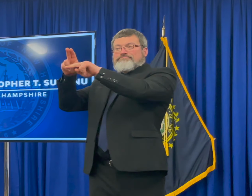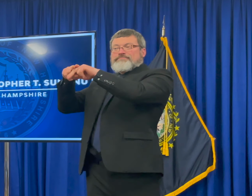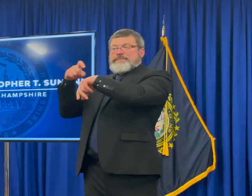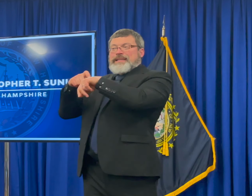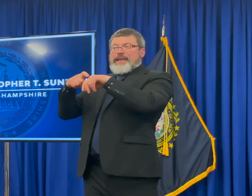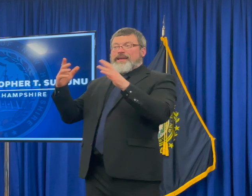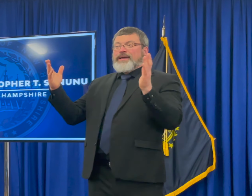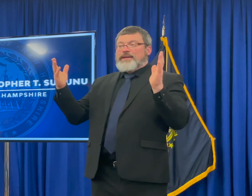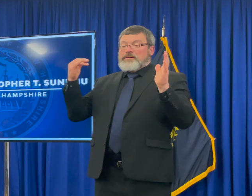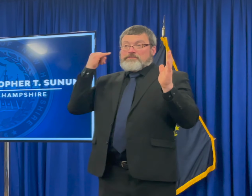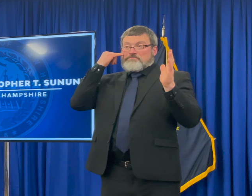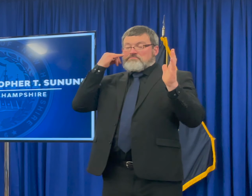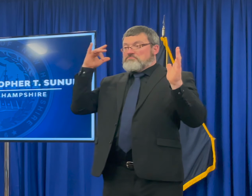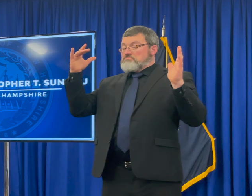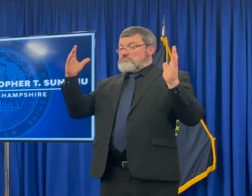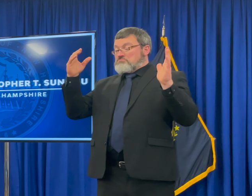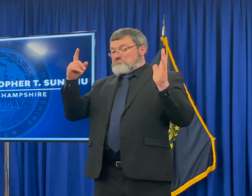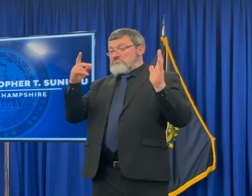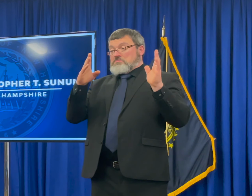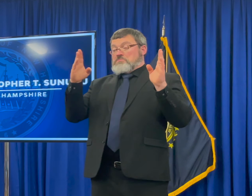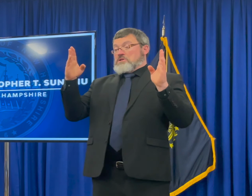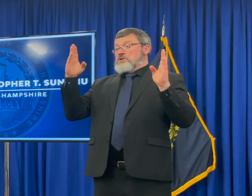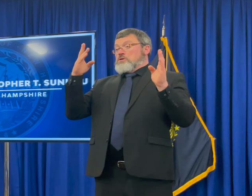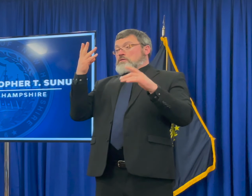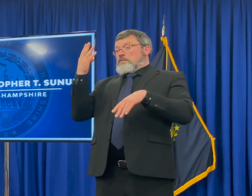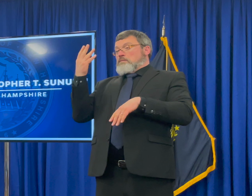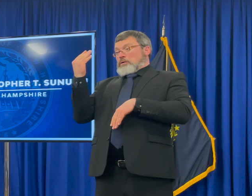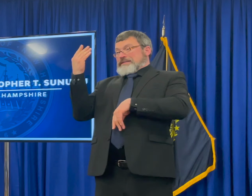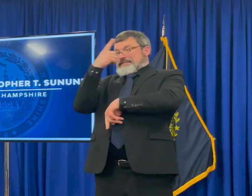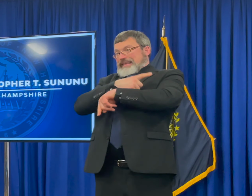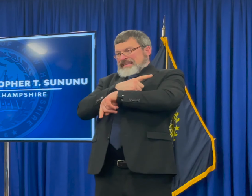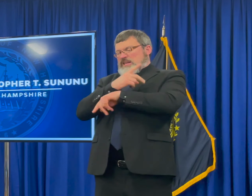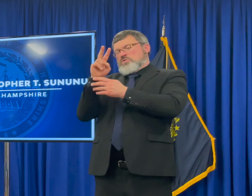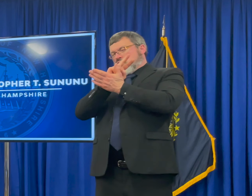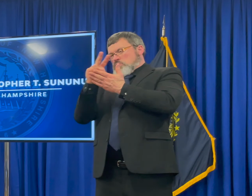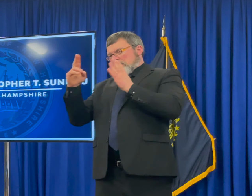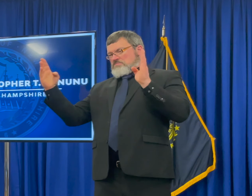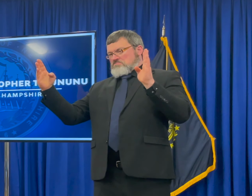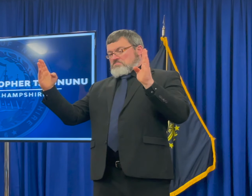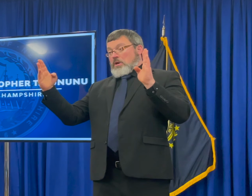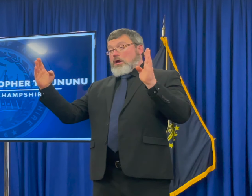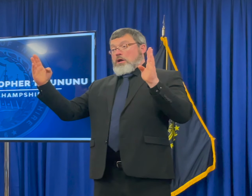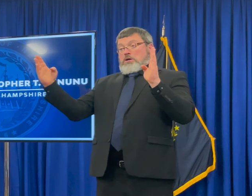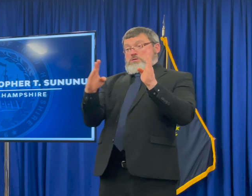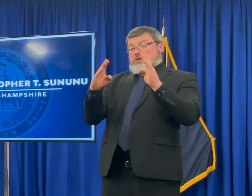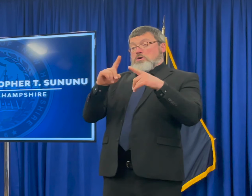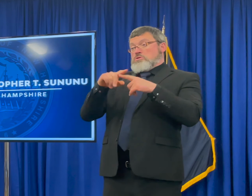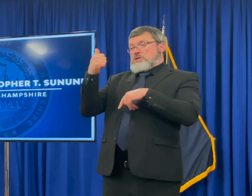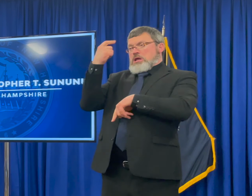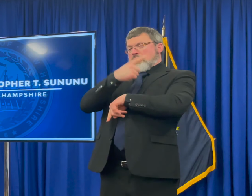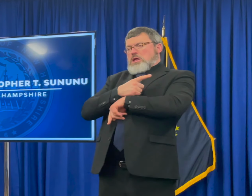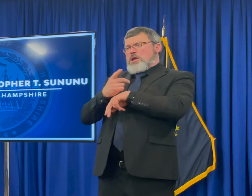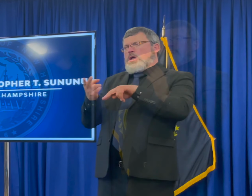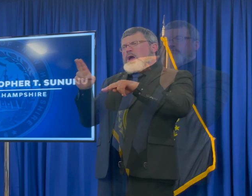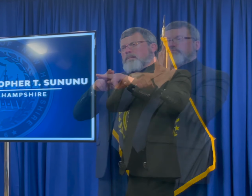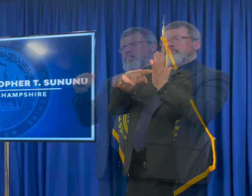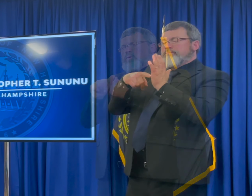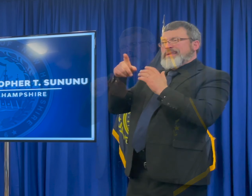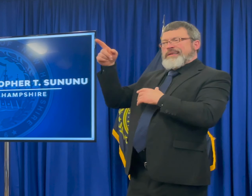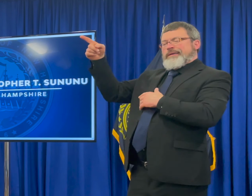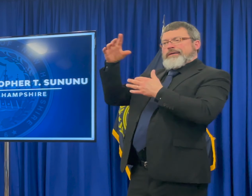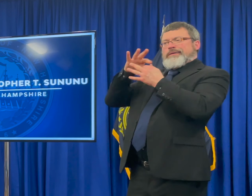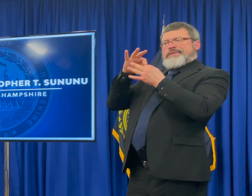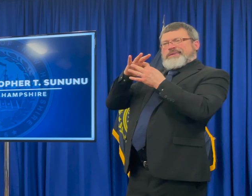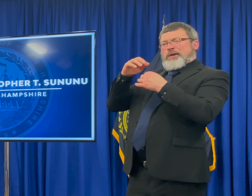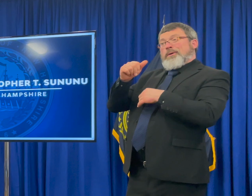quarantine. But the risk goes up even further if you're looking at a 7-day quarantine, even if there's a test required to get out of quarantine for 7 days. I